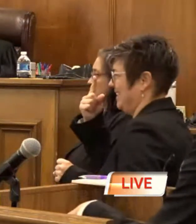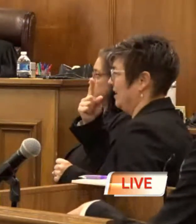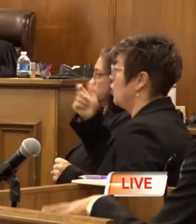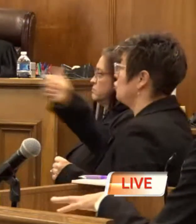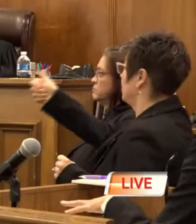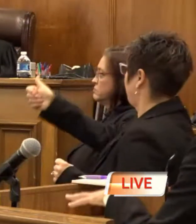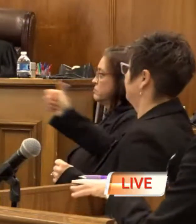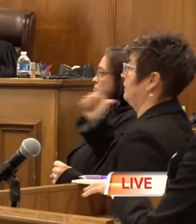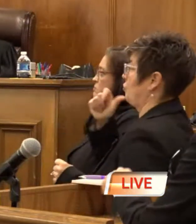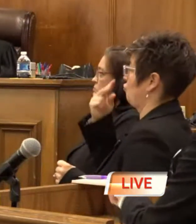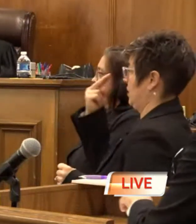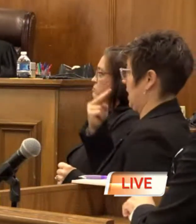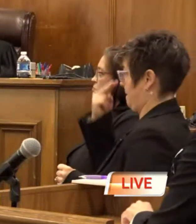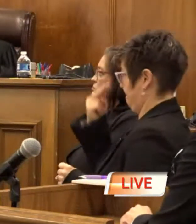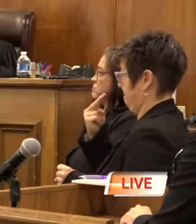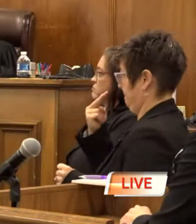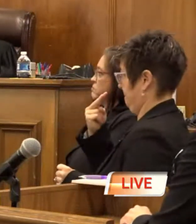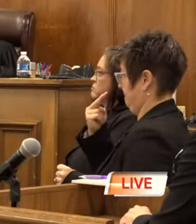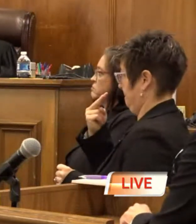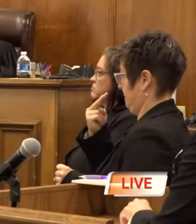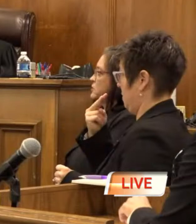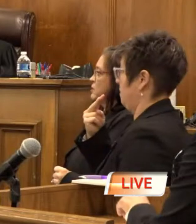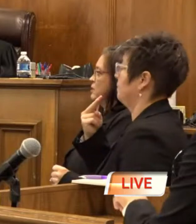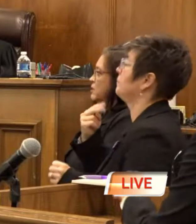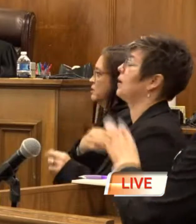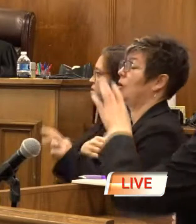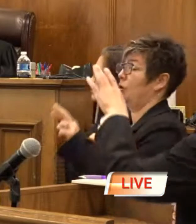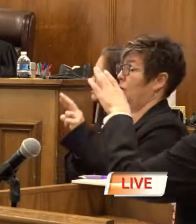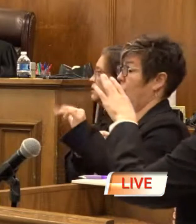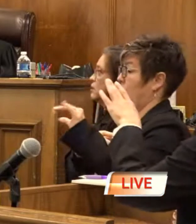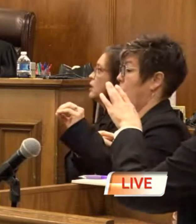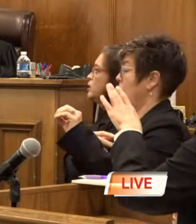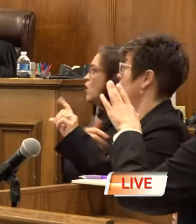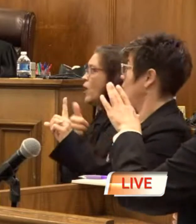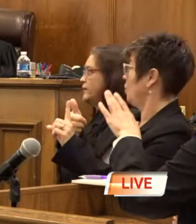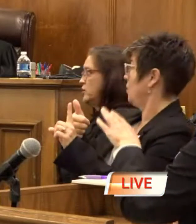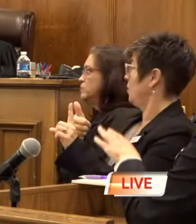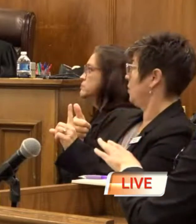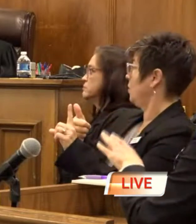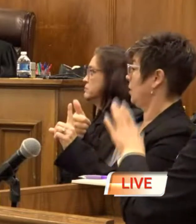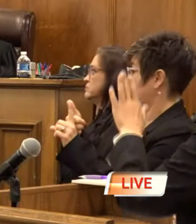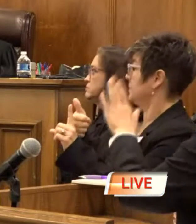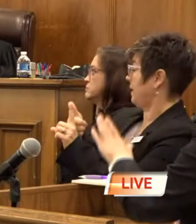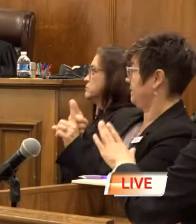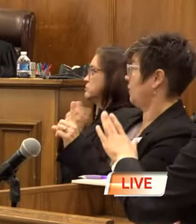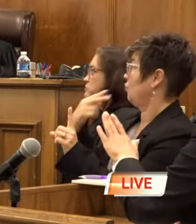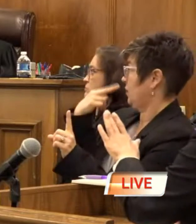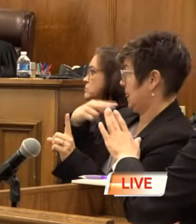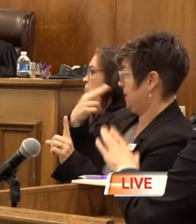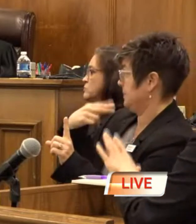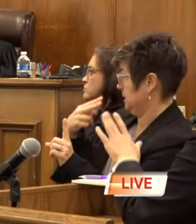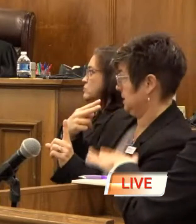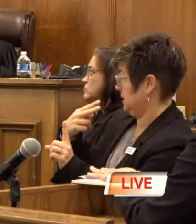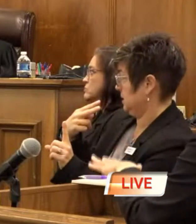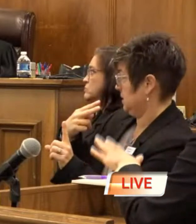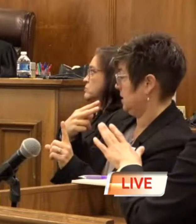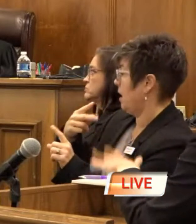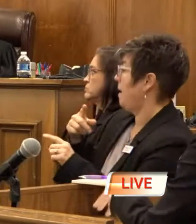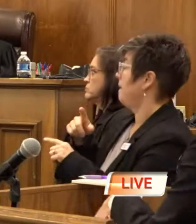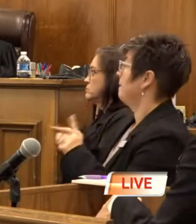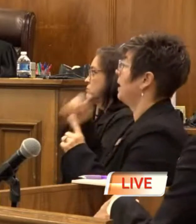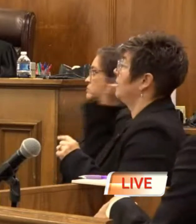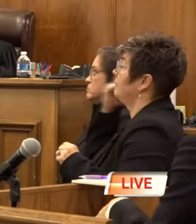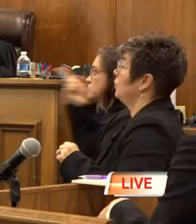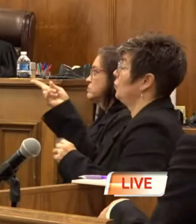don't read lips, but Mr. Harris does. And then, No, I don't. but you will write